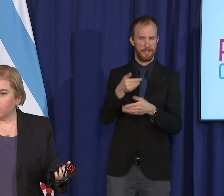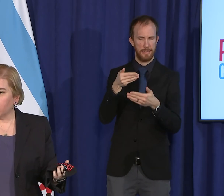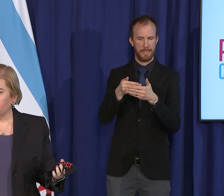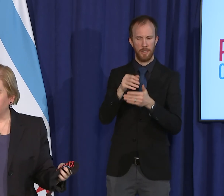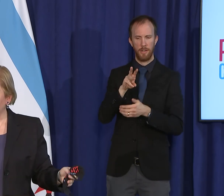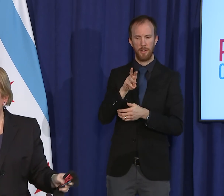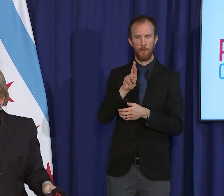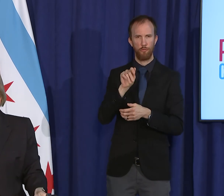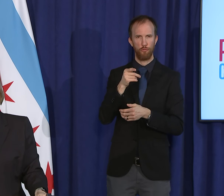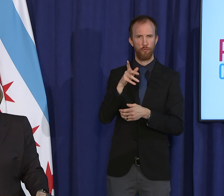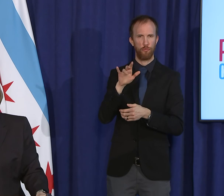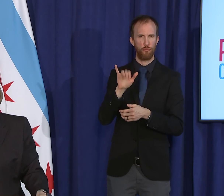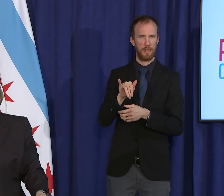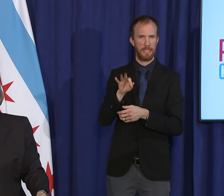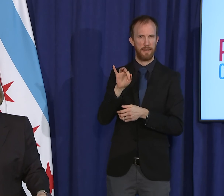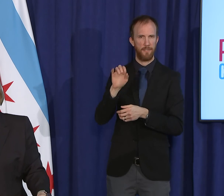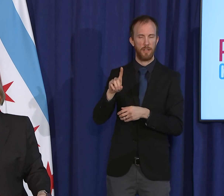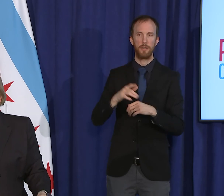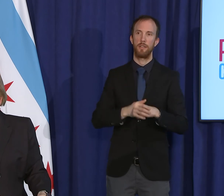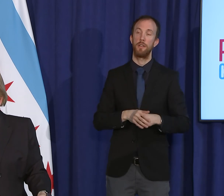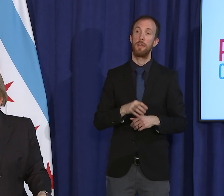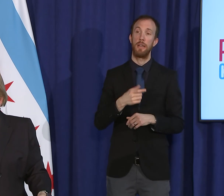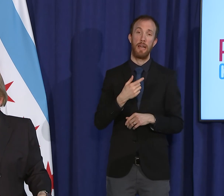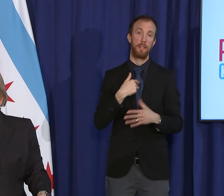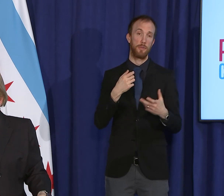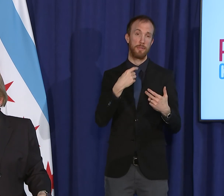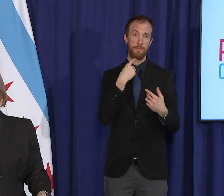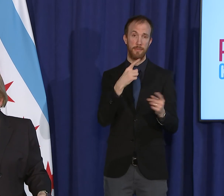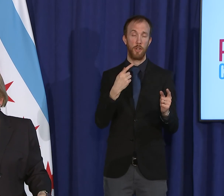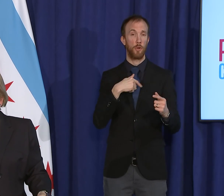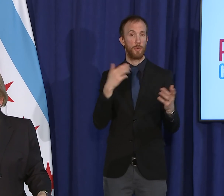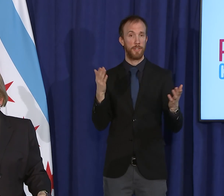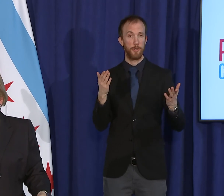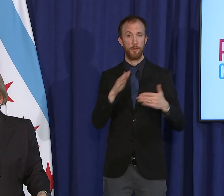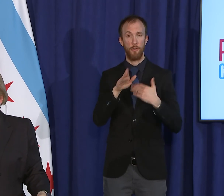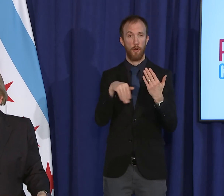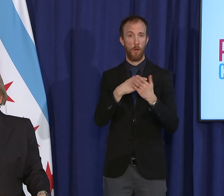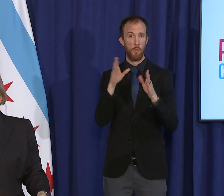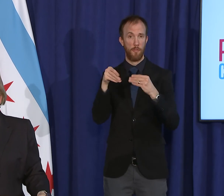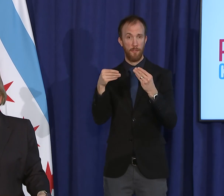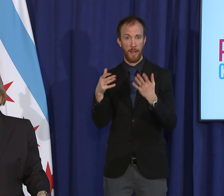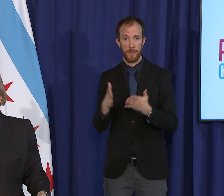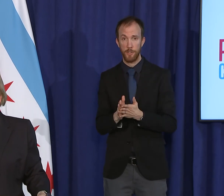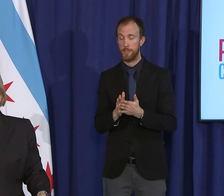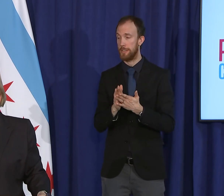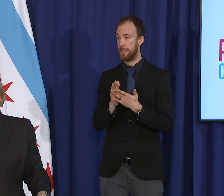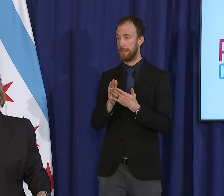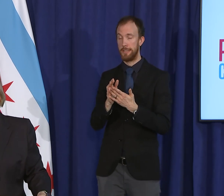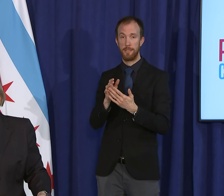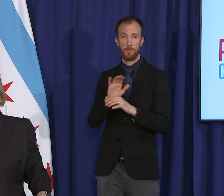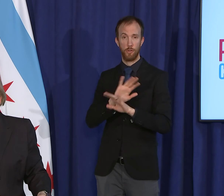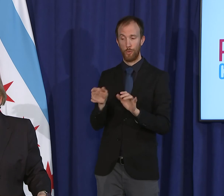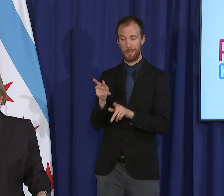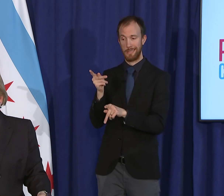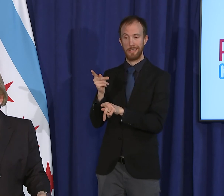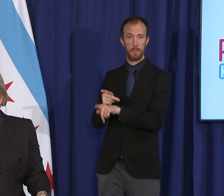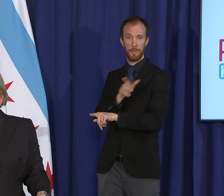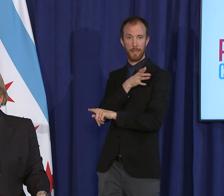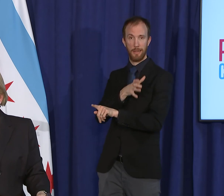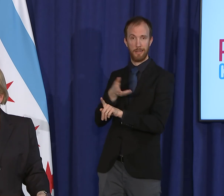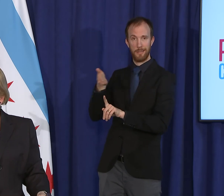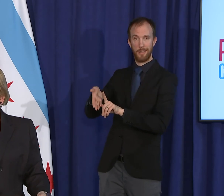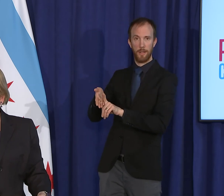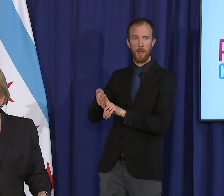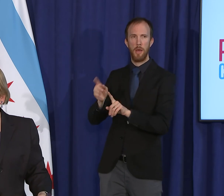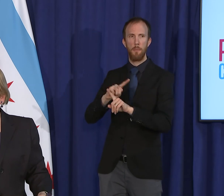we encourage all of our providers to bring vaccine out of the clinic and into the community. We see many, many of them doing that.